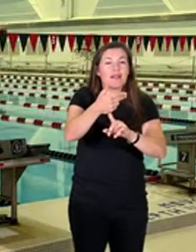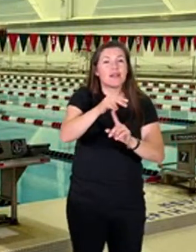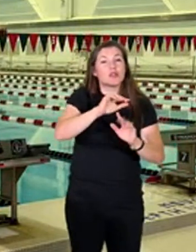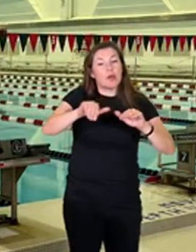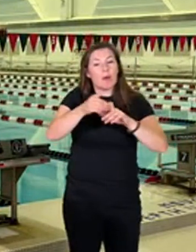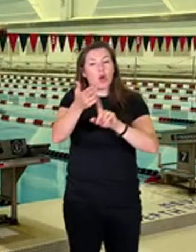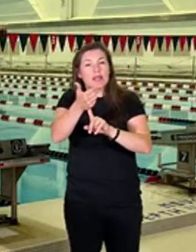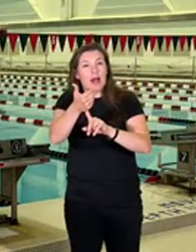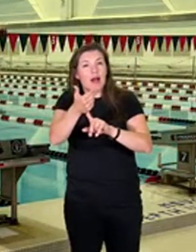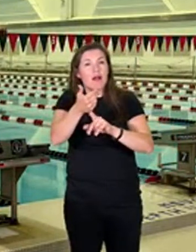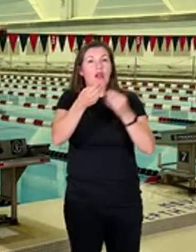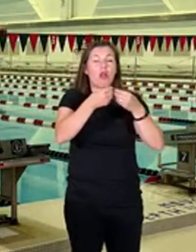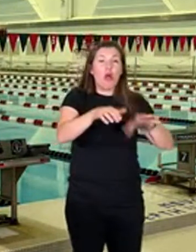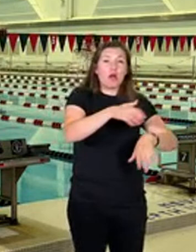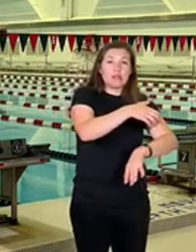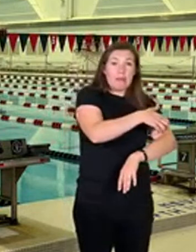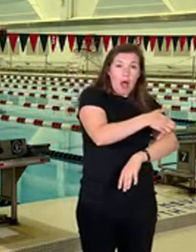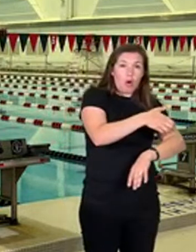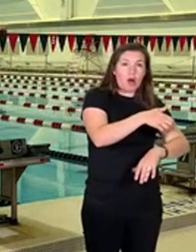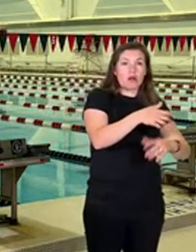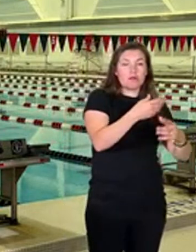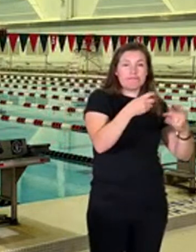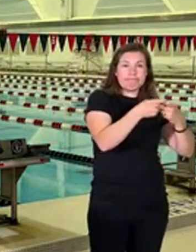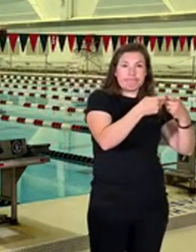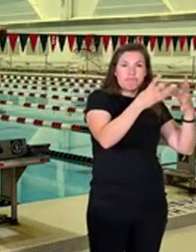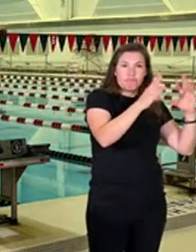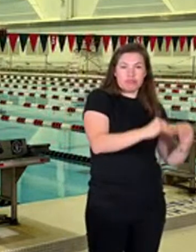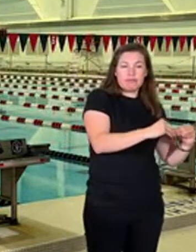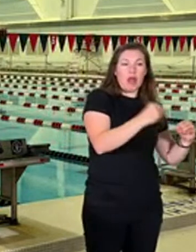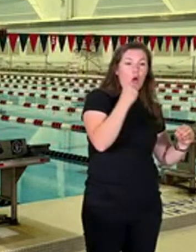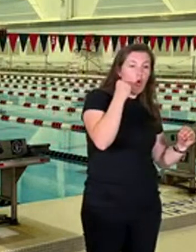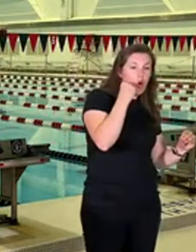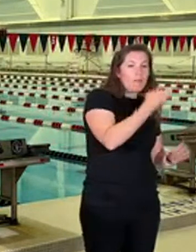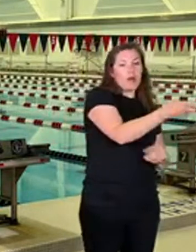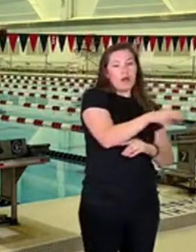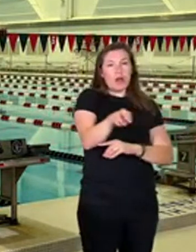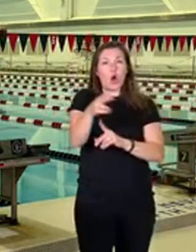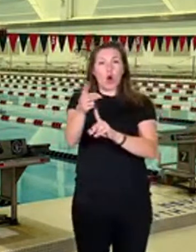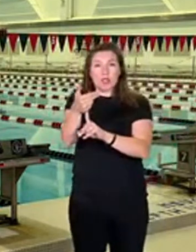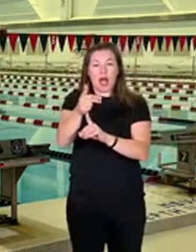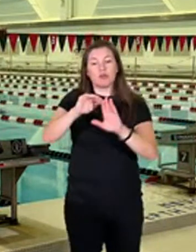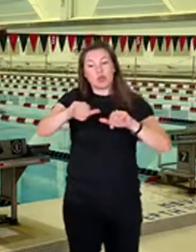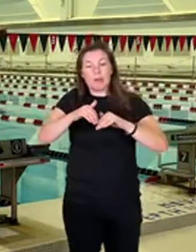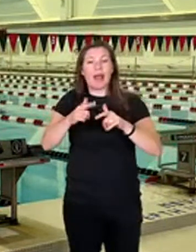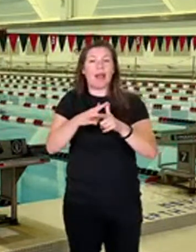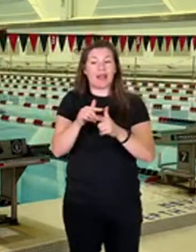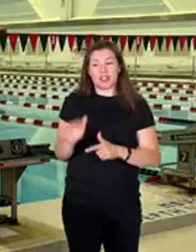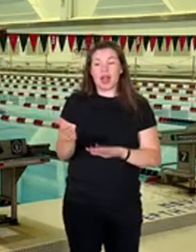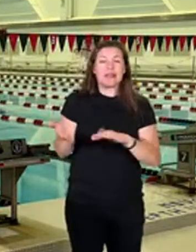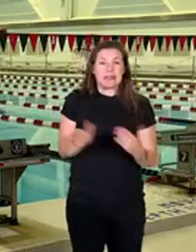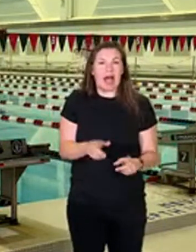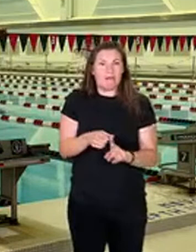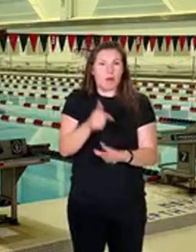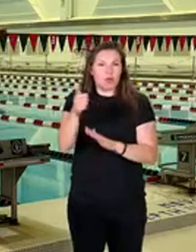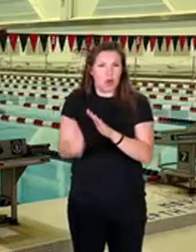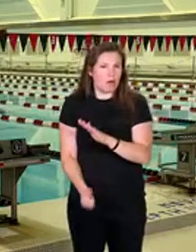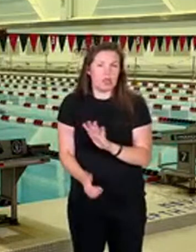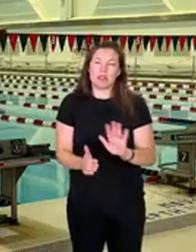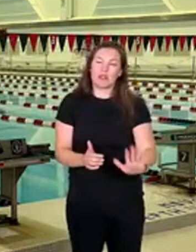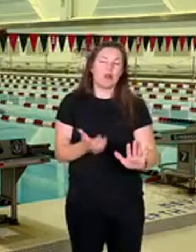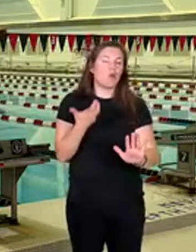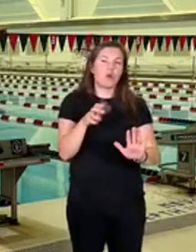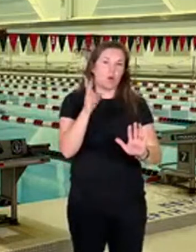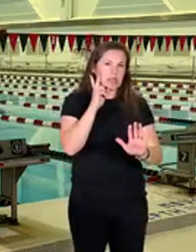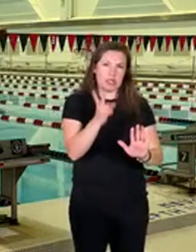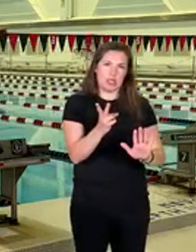lost power moved to the hotel, they took their kids there, they went swimming, and unfortunately one small child died from a drowning. And we don't want to see